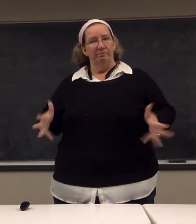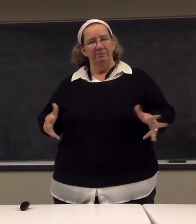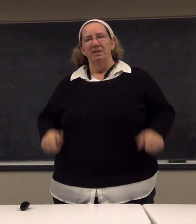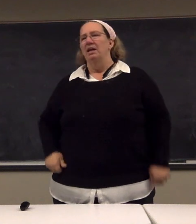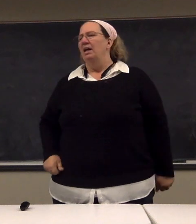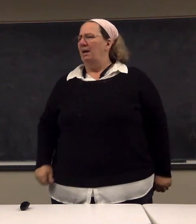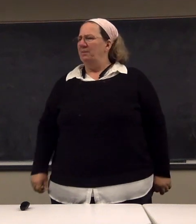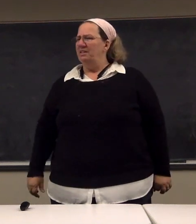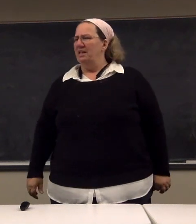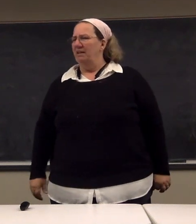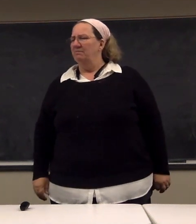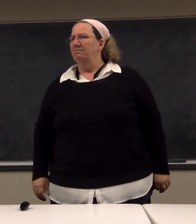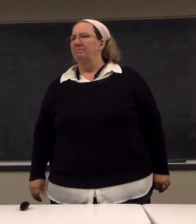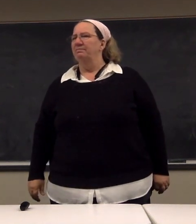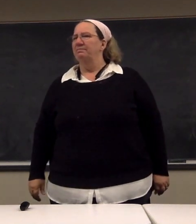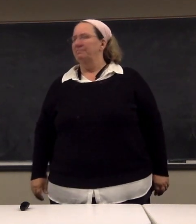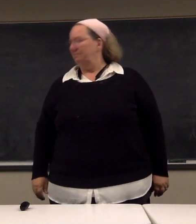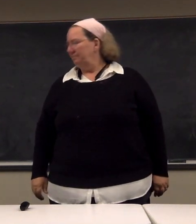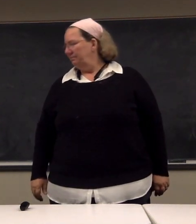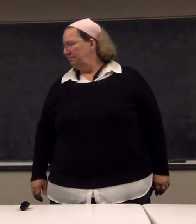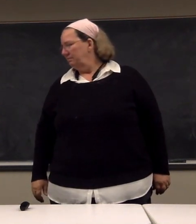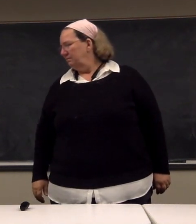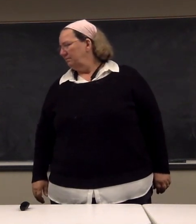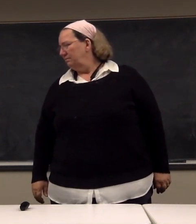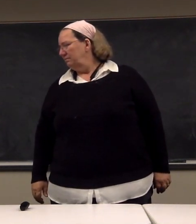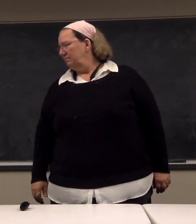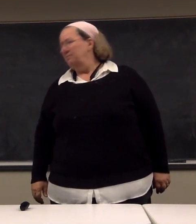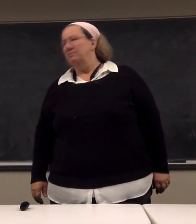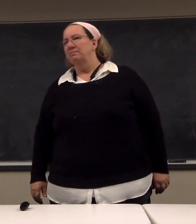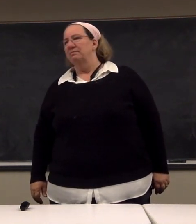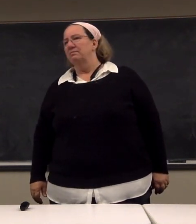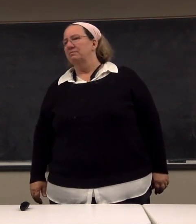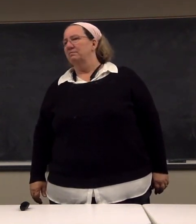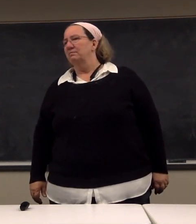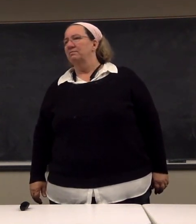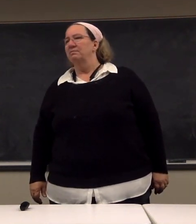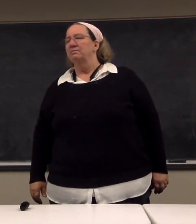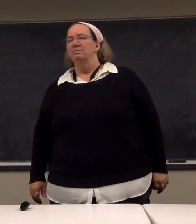How many is that? That's all I have for 4 and 5.